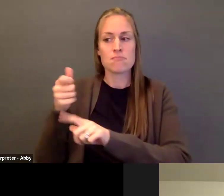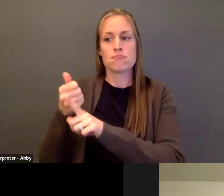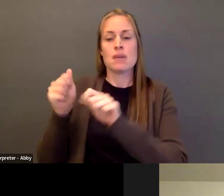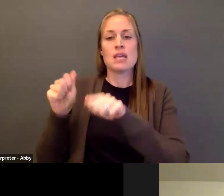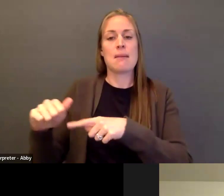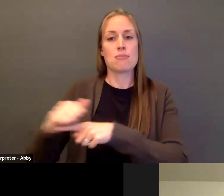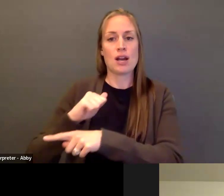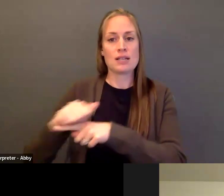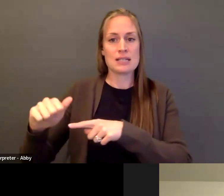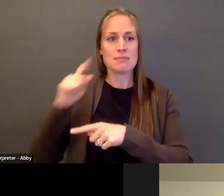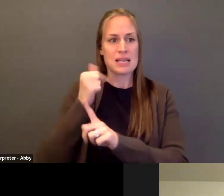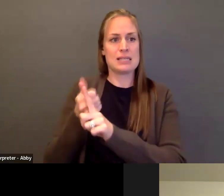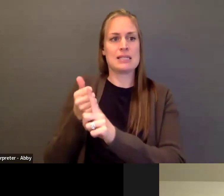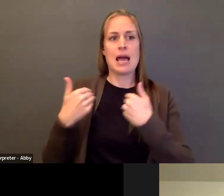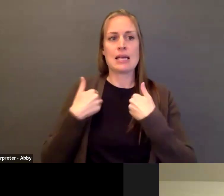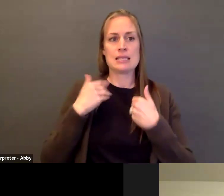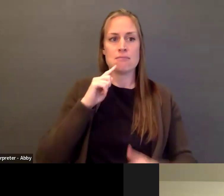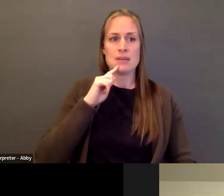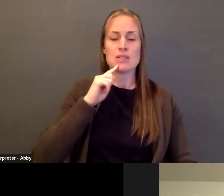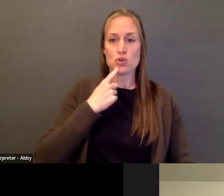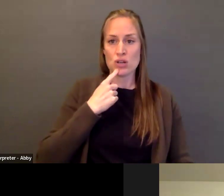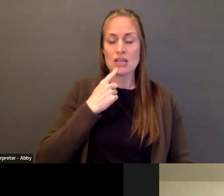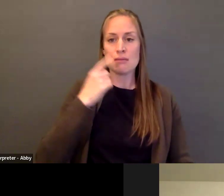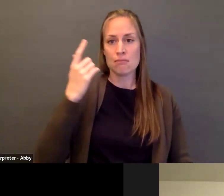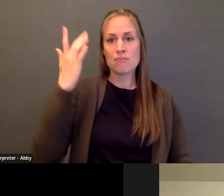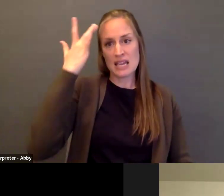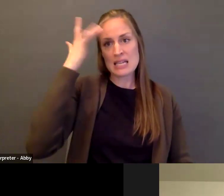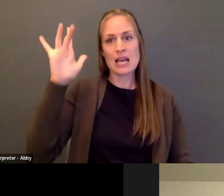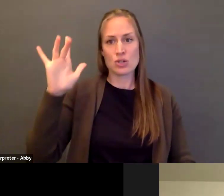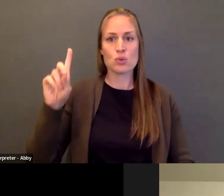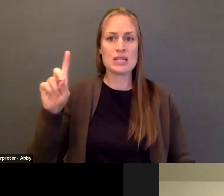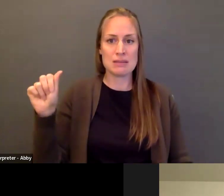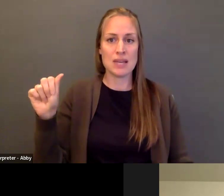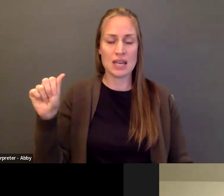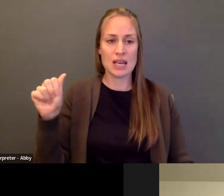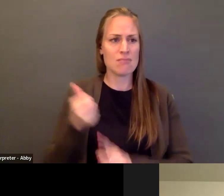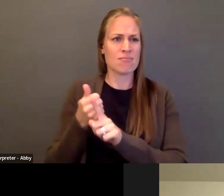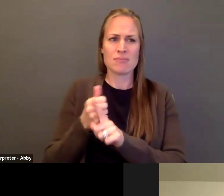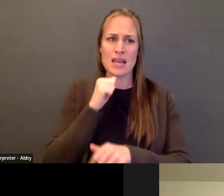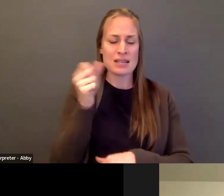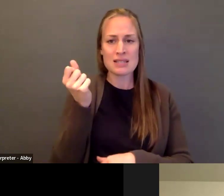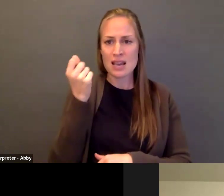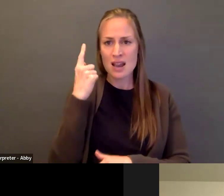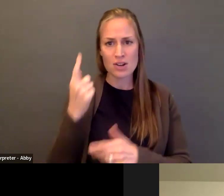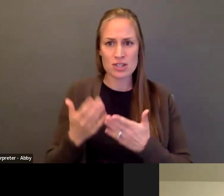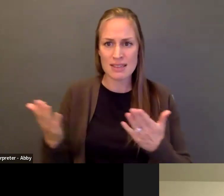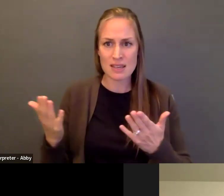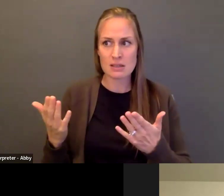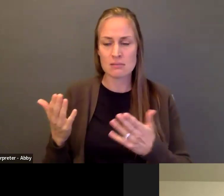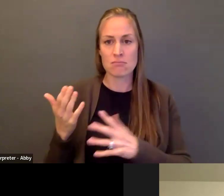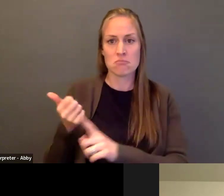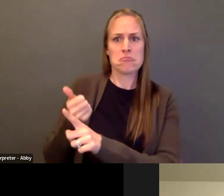extreme intellectual disability. He doesn't understand things. Each day seems different to